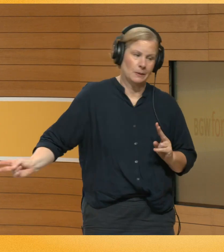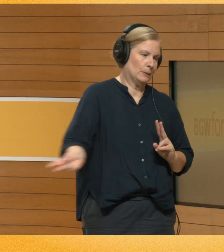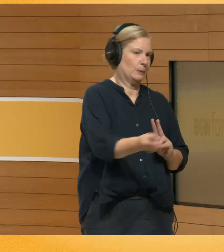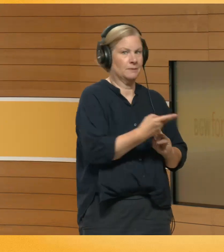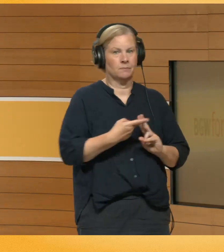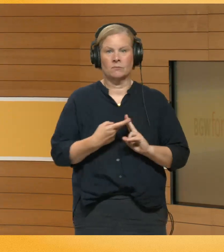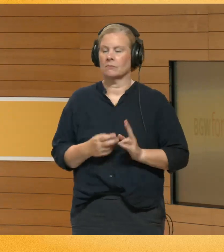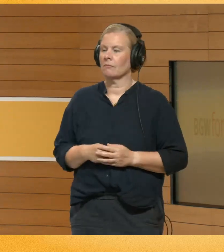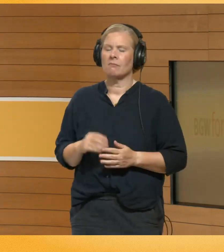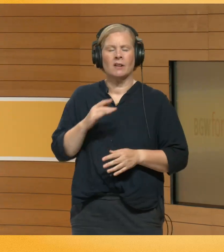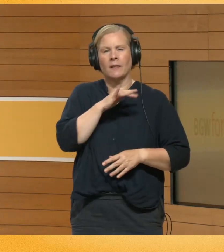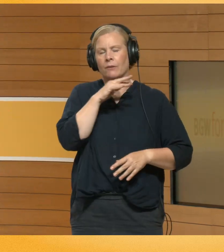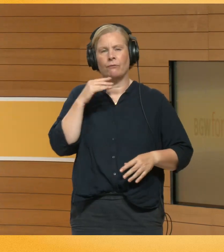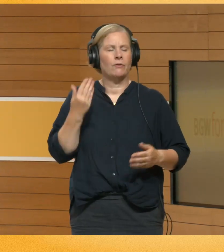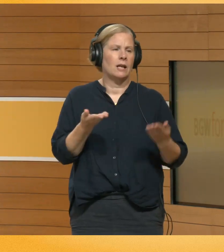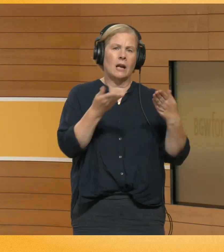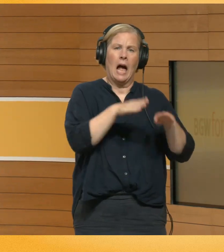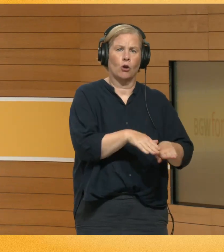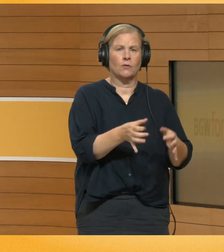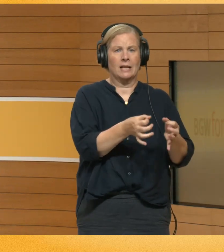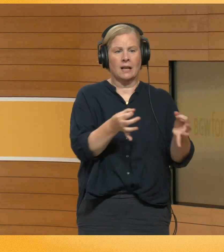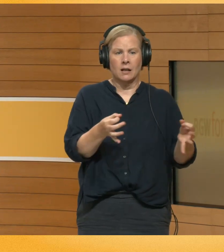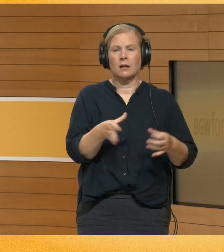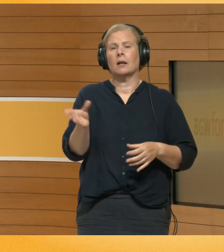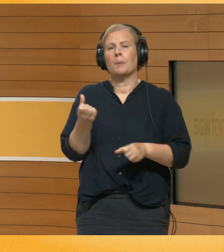not alone with this. We have many